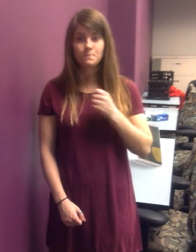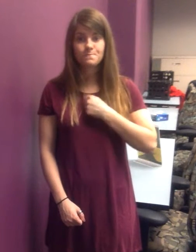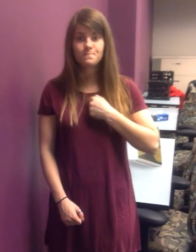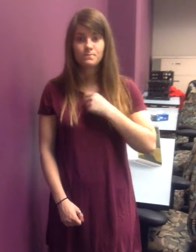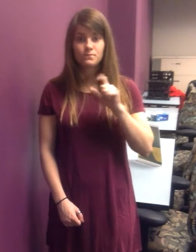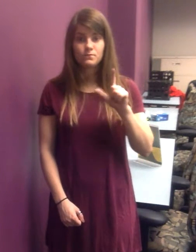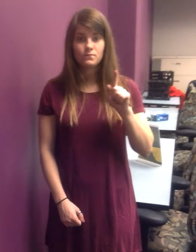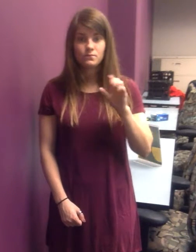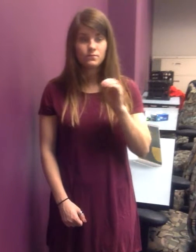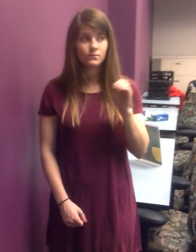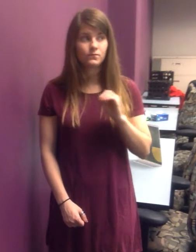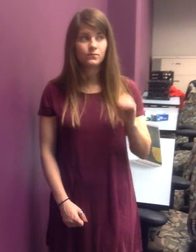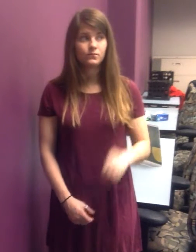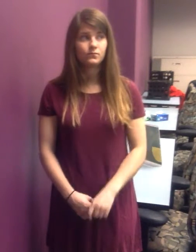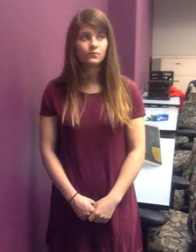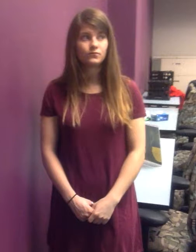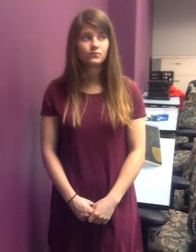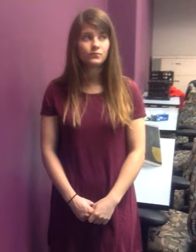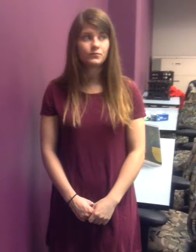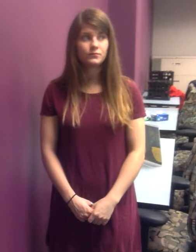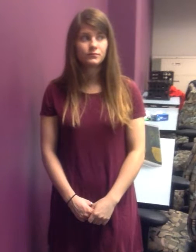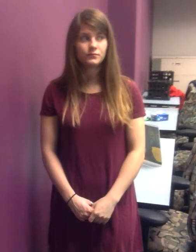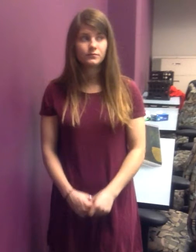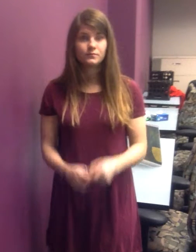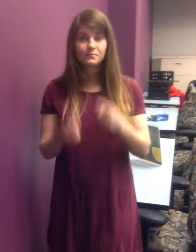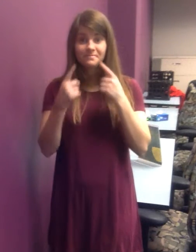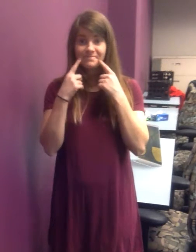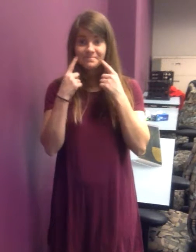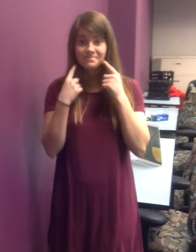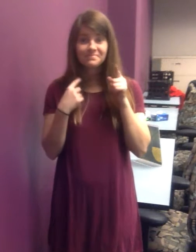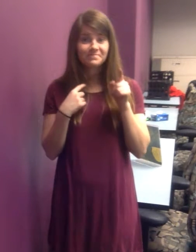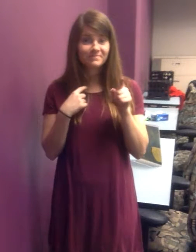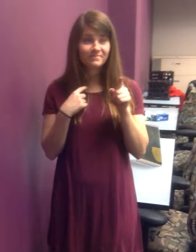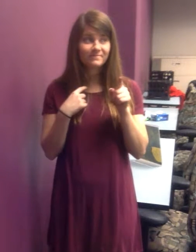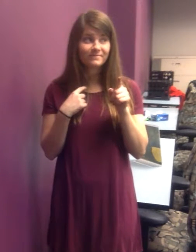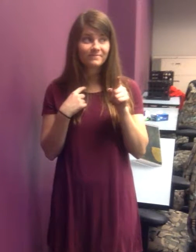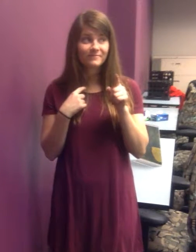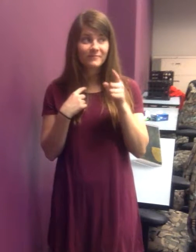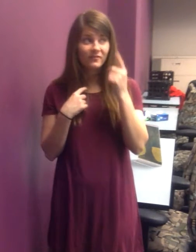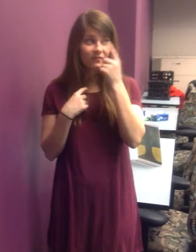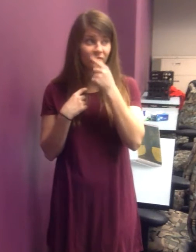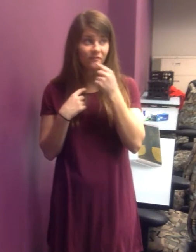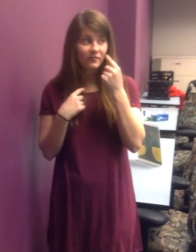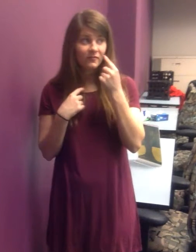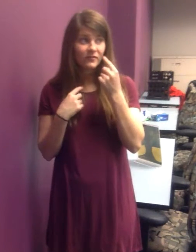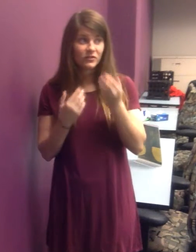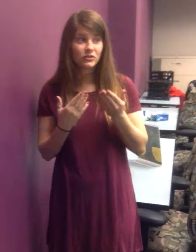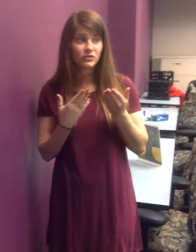won one. Of course we won one. We're on the record. And our grandchildren, or great-grandchildren, are